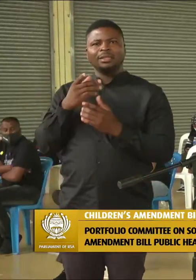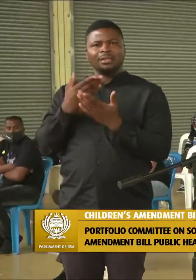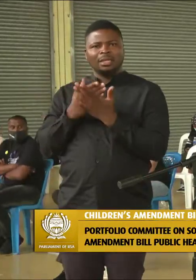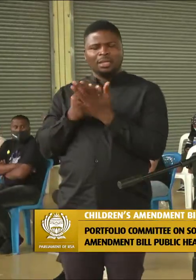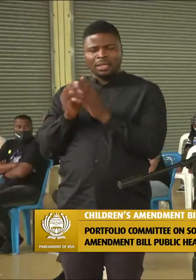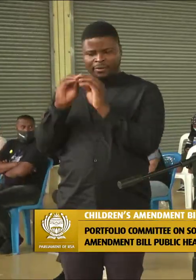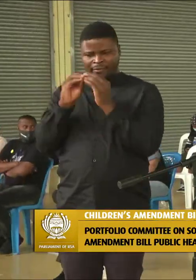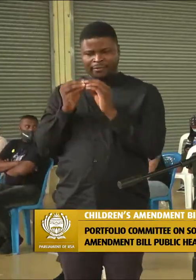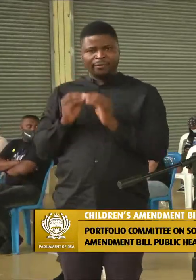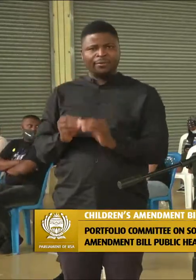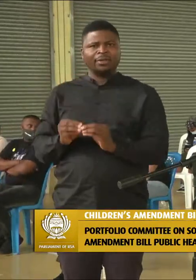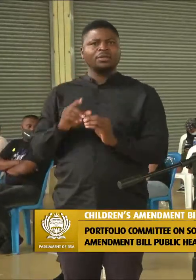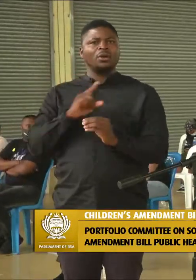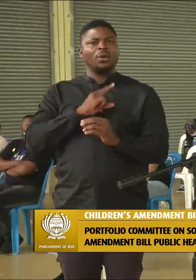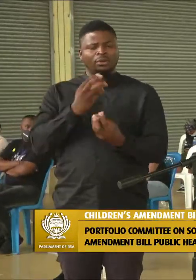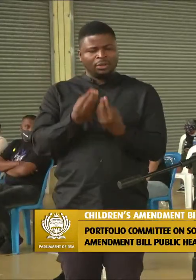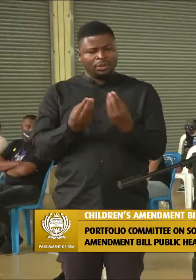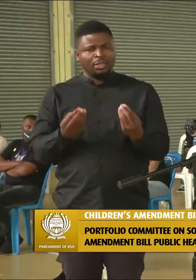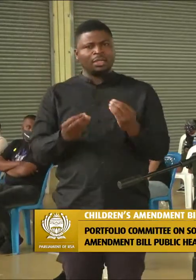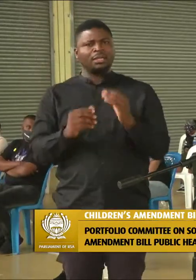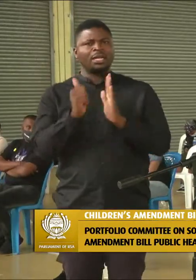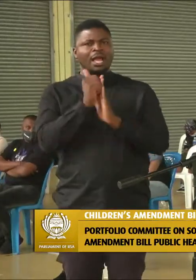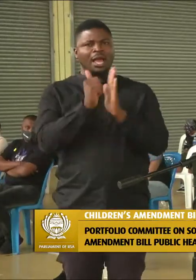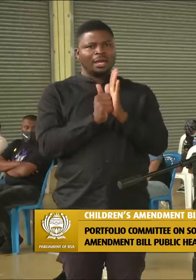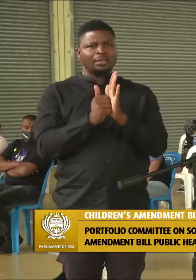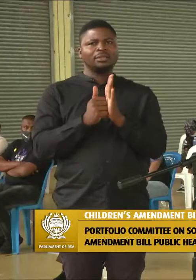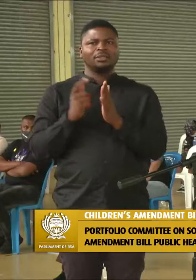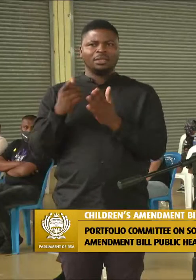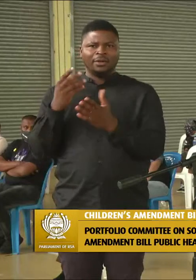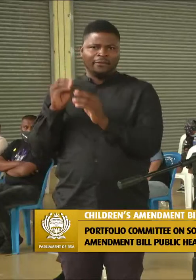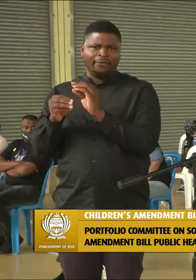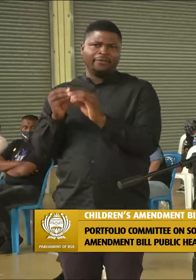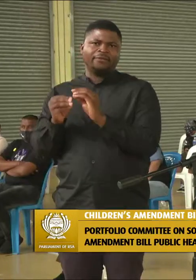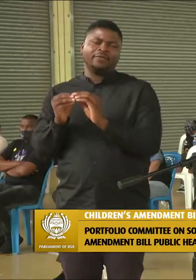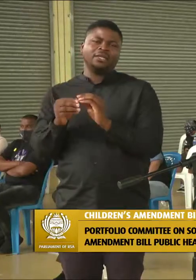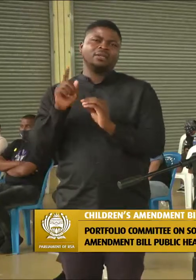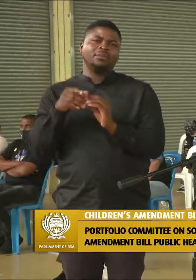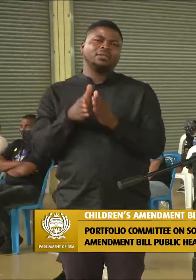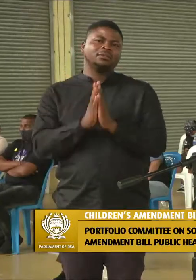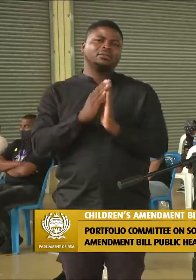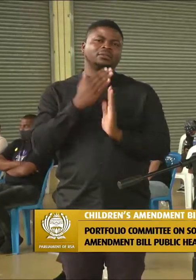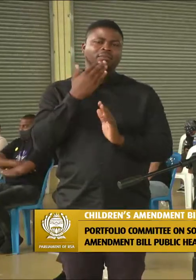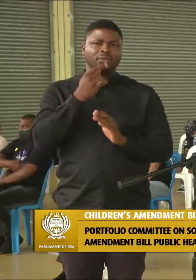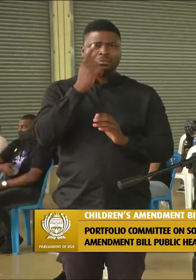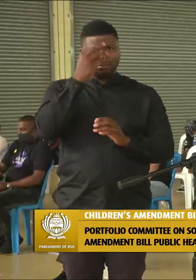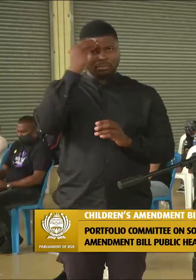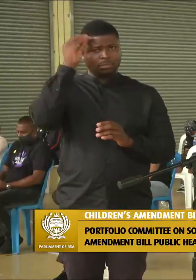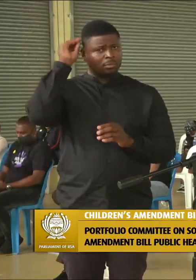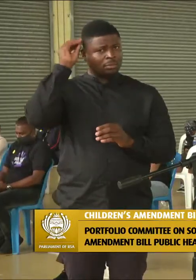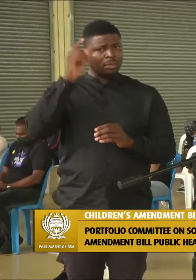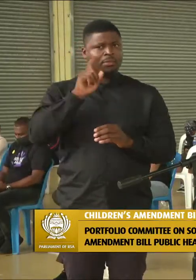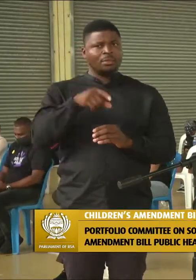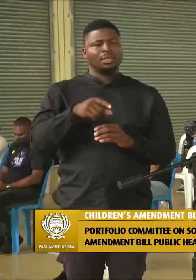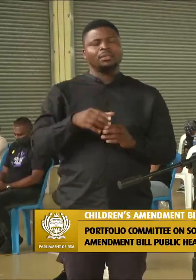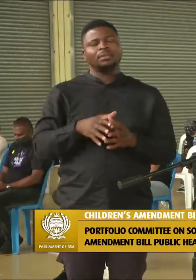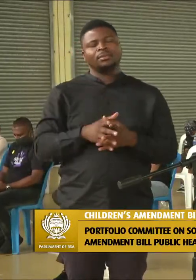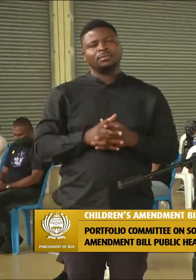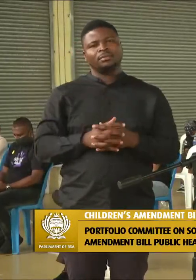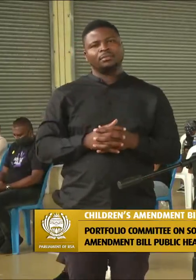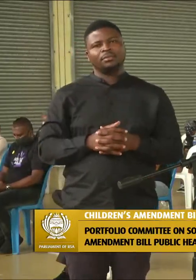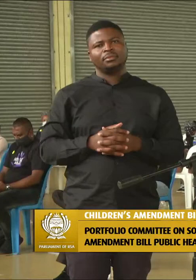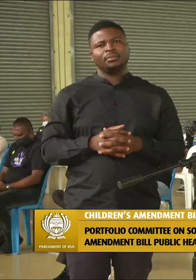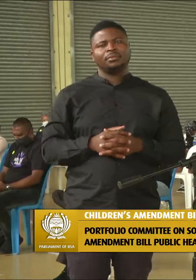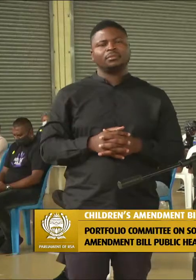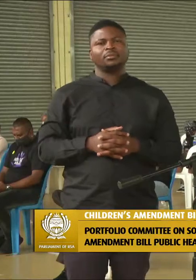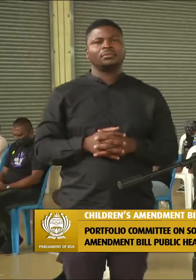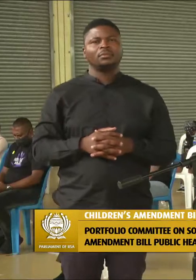le Children's Act yethu ikicatshangwe leyo ndaba. Please consider that when you review the Children's